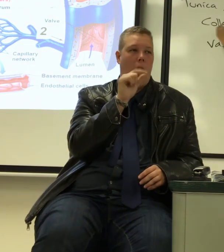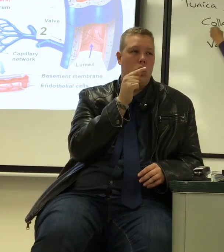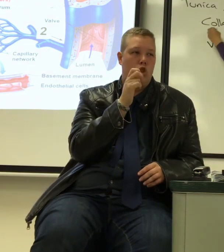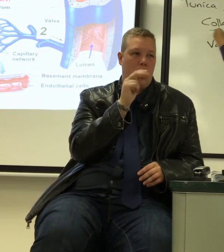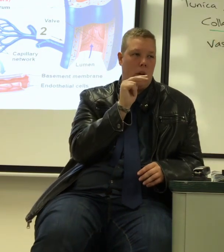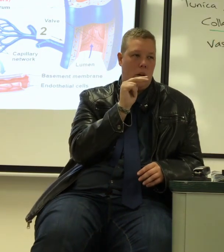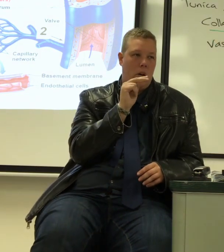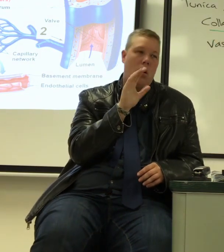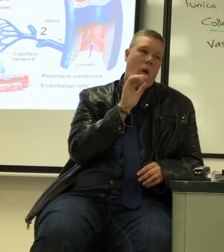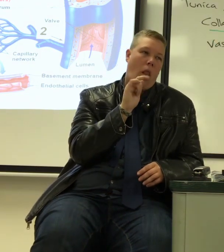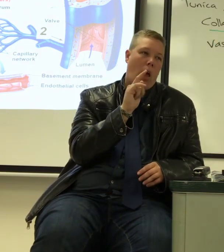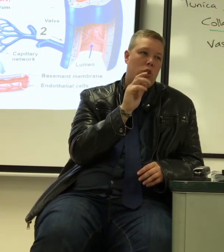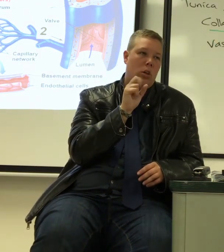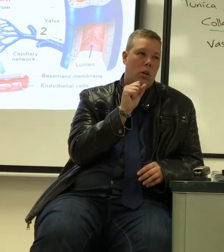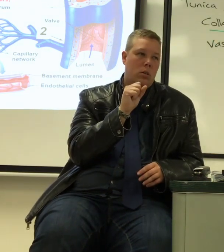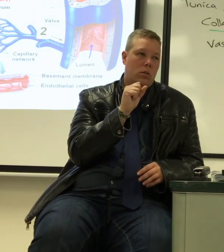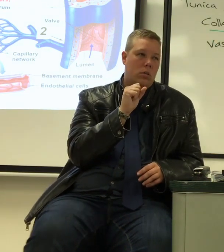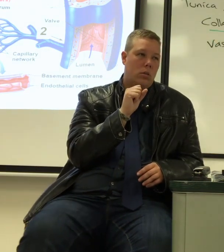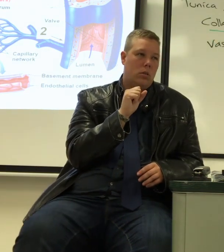connective tissue.